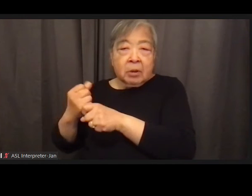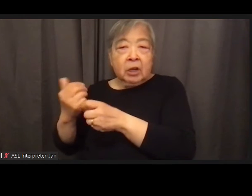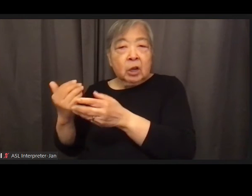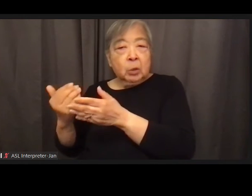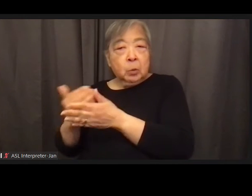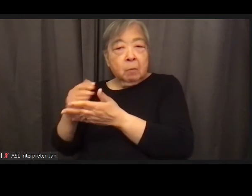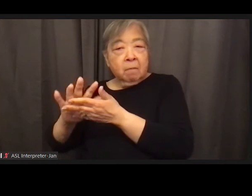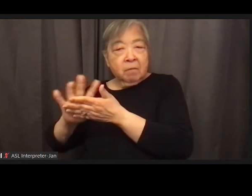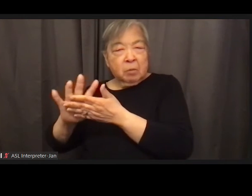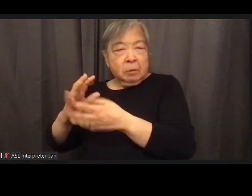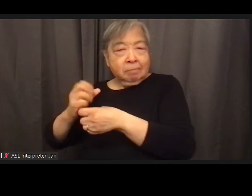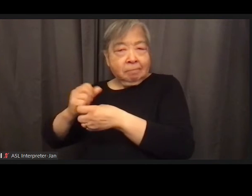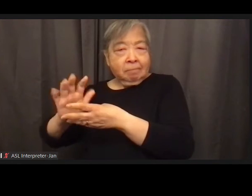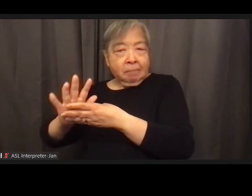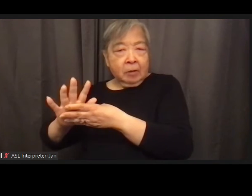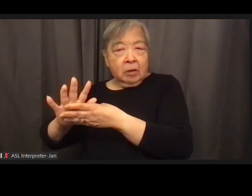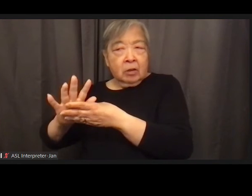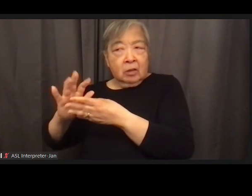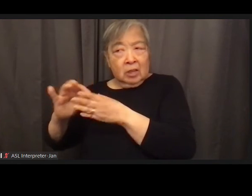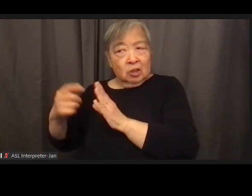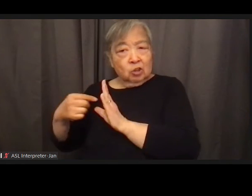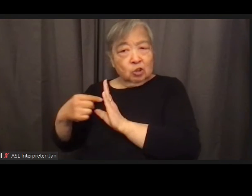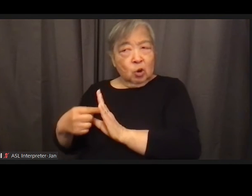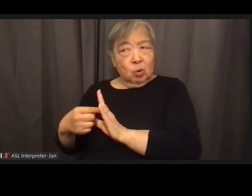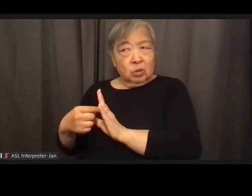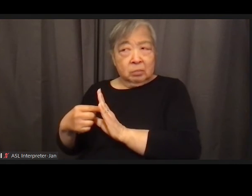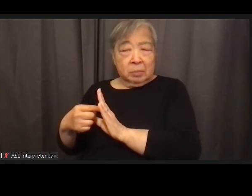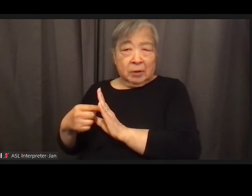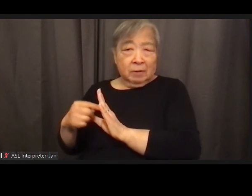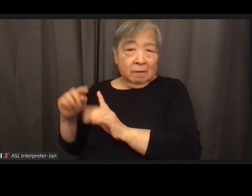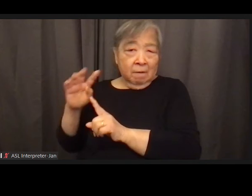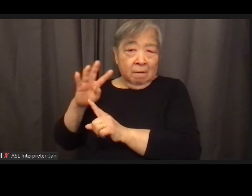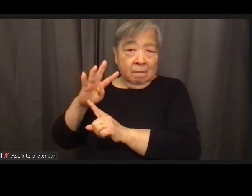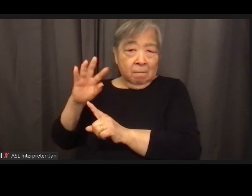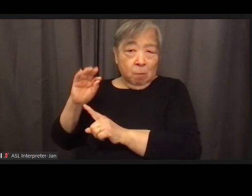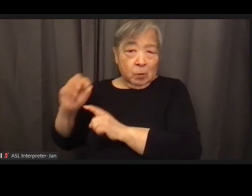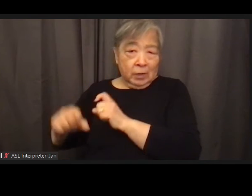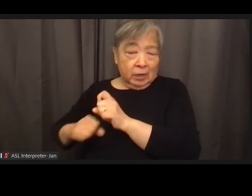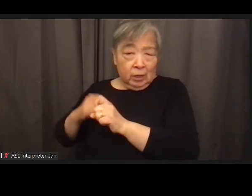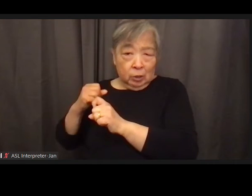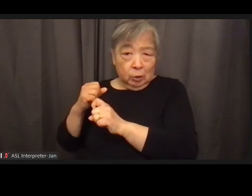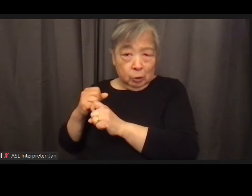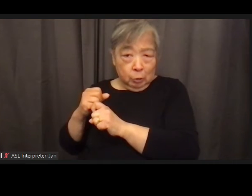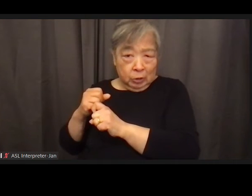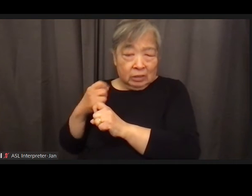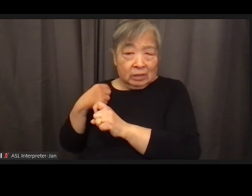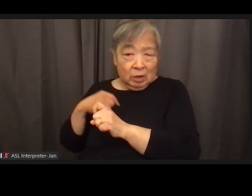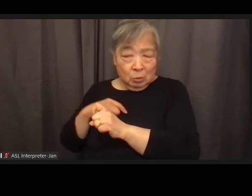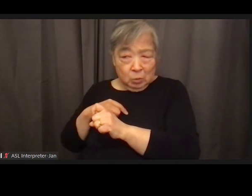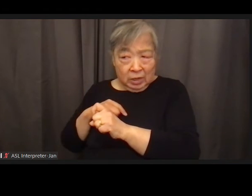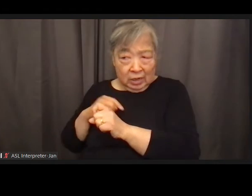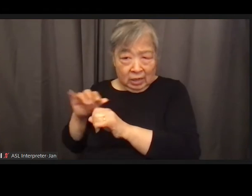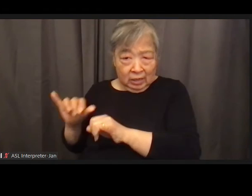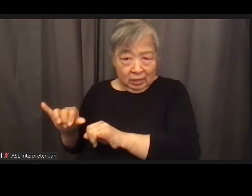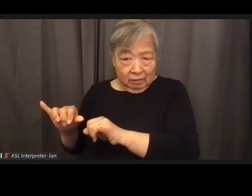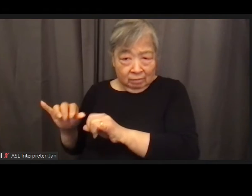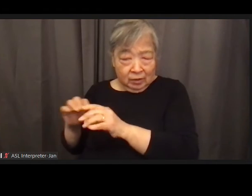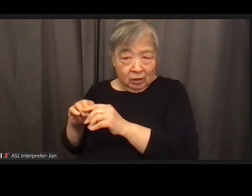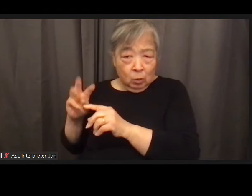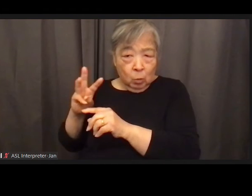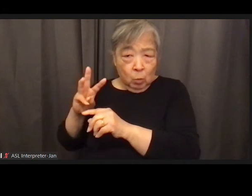this almost 40-year span that we spent in Vishnupur, that town in West